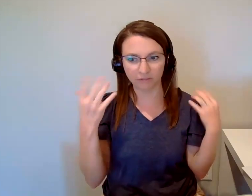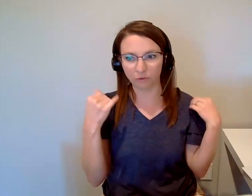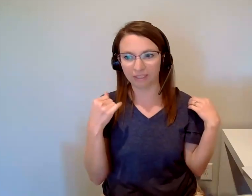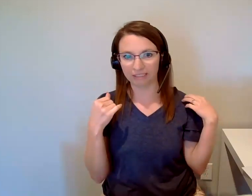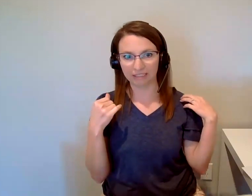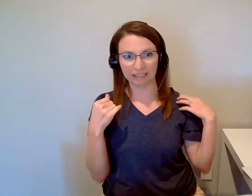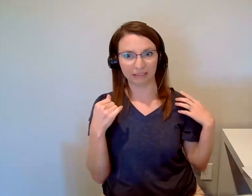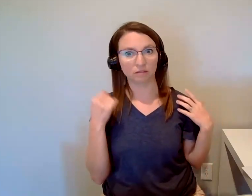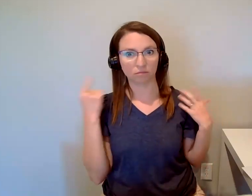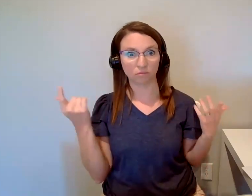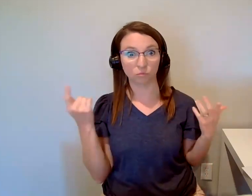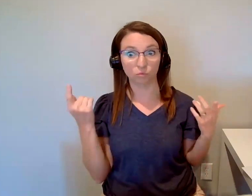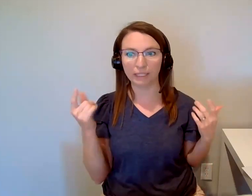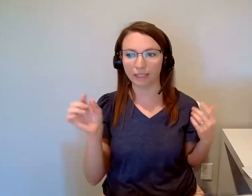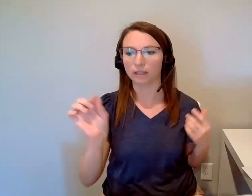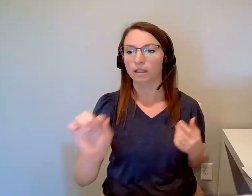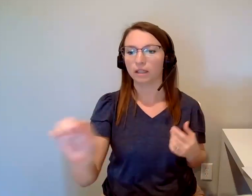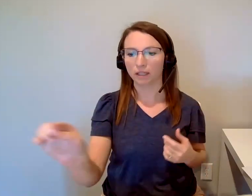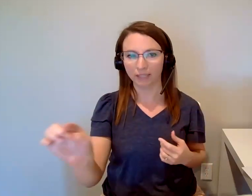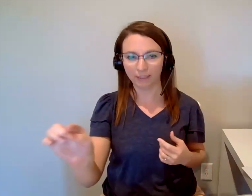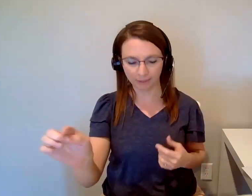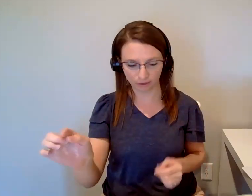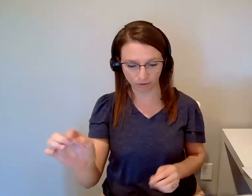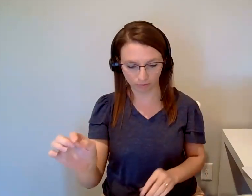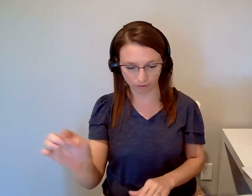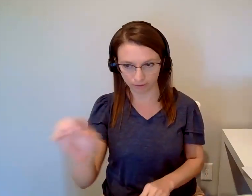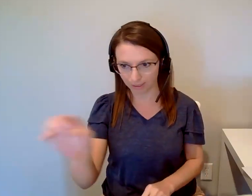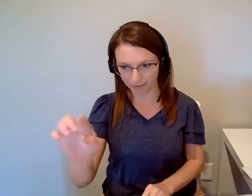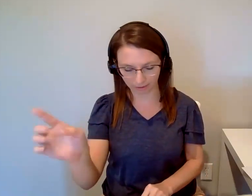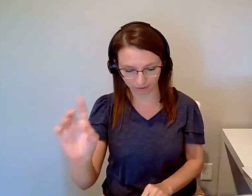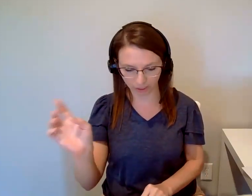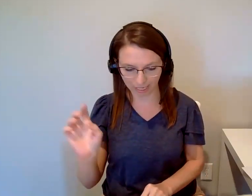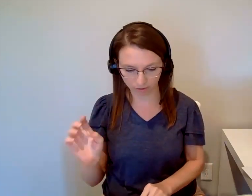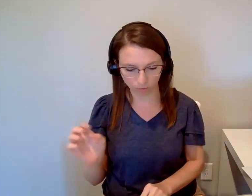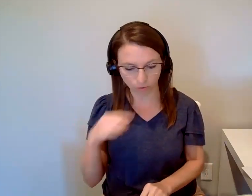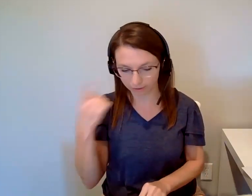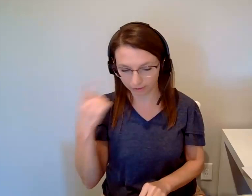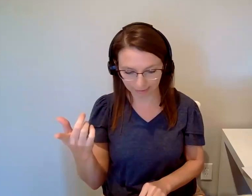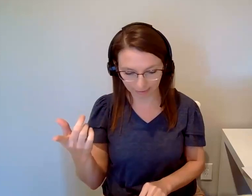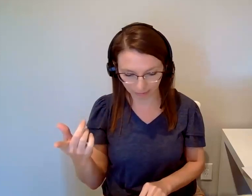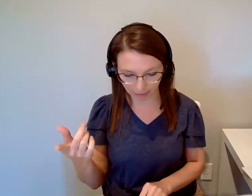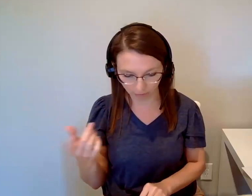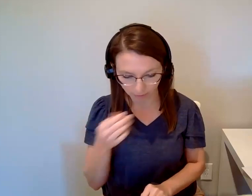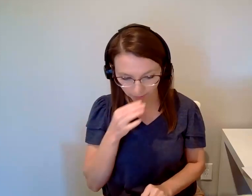you guys can read it and type it in the chat, or you can say it out loud.